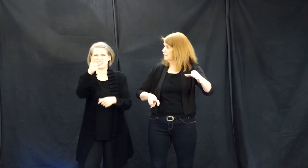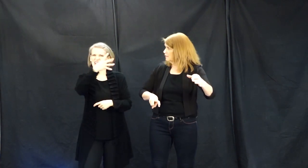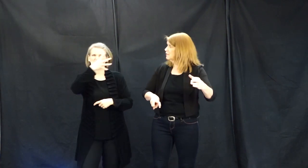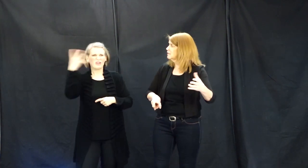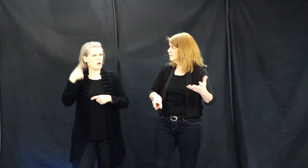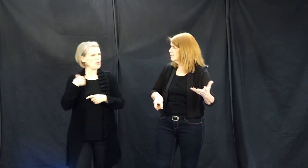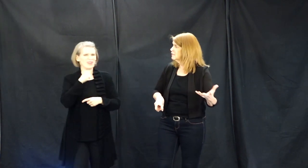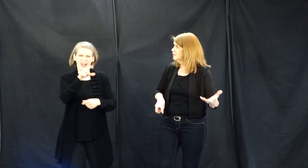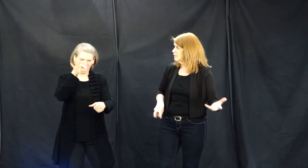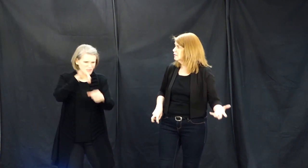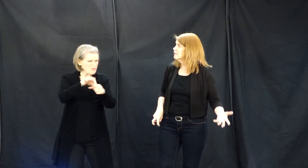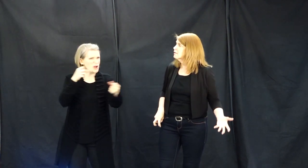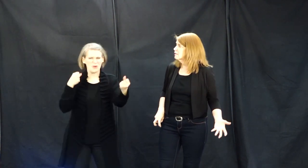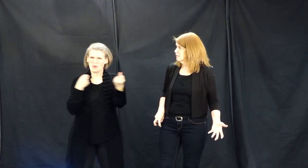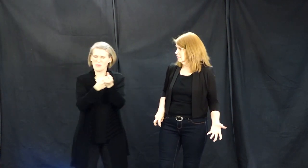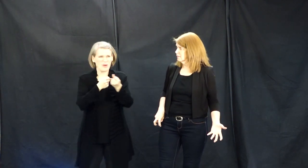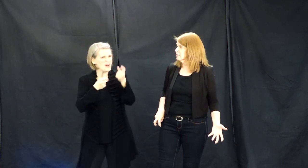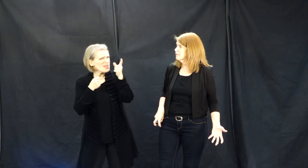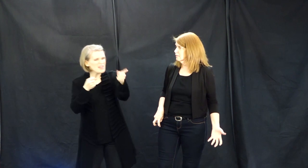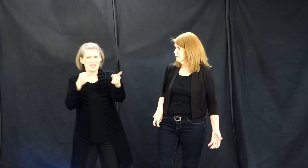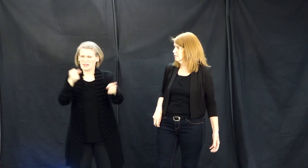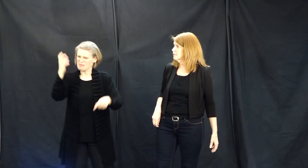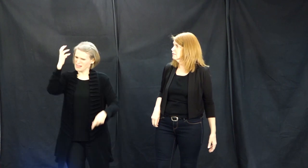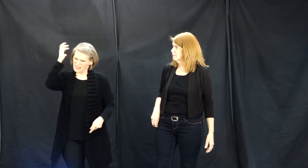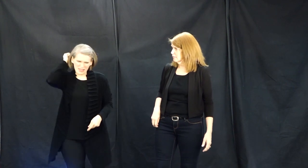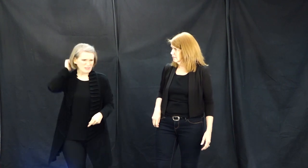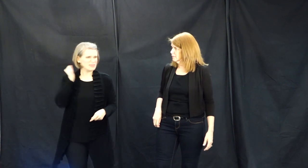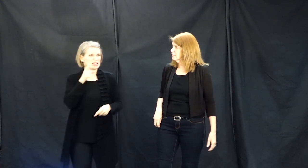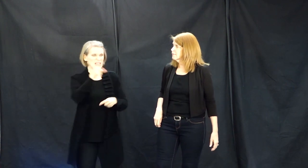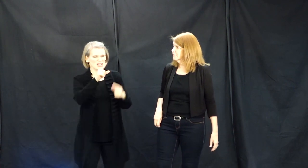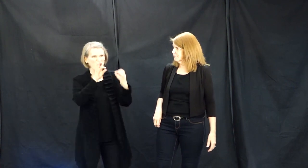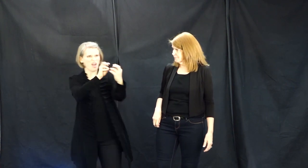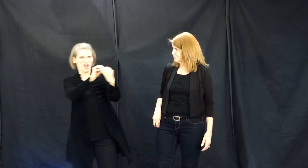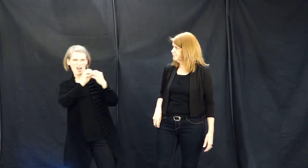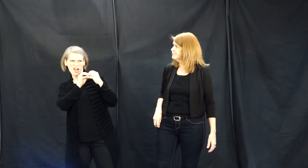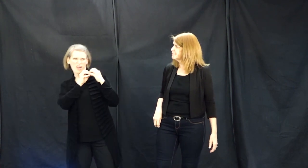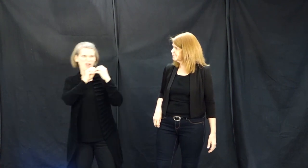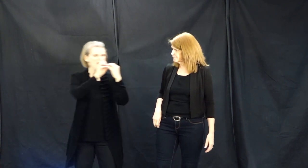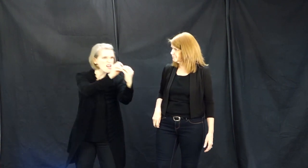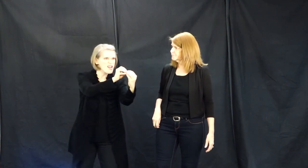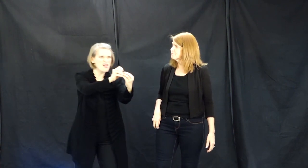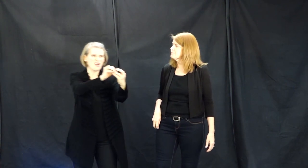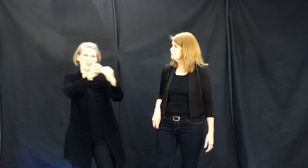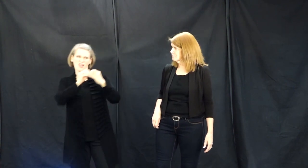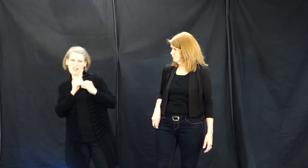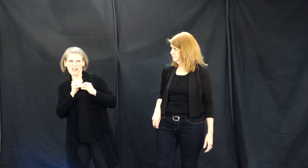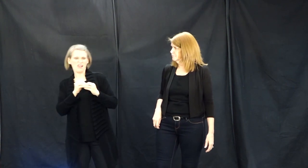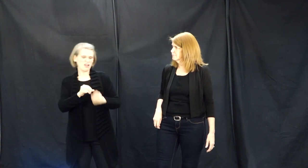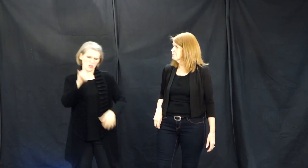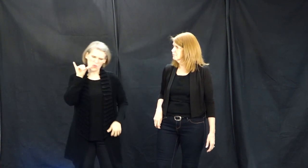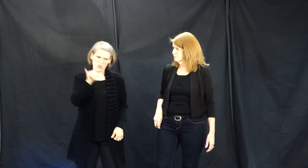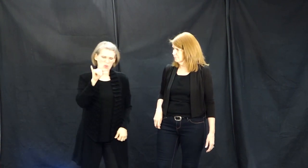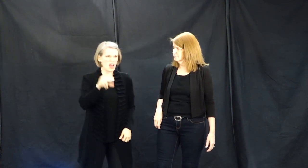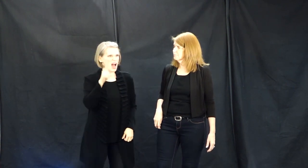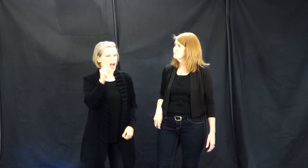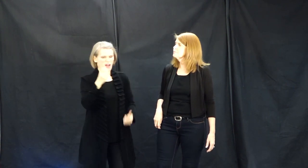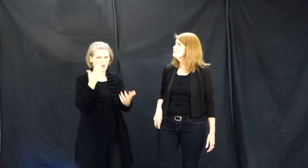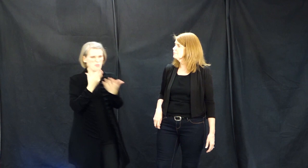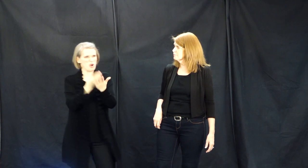isn't somebody we chose. Oh, this immigrant's keeping us all on our toes. Oh, let's show these federalists who